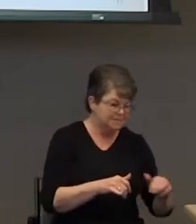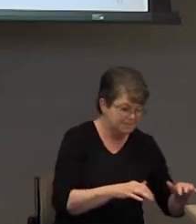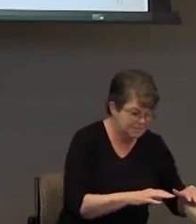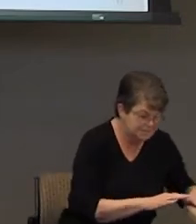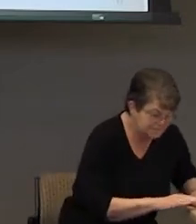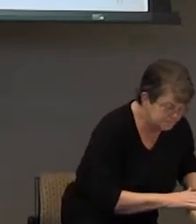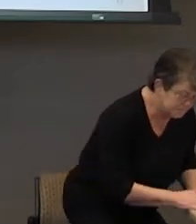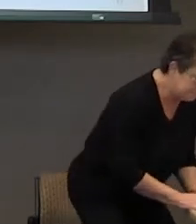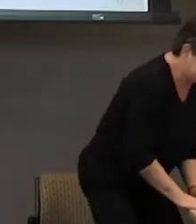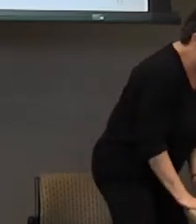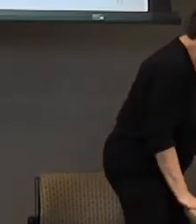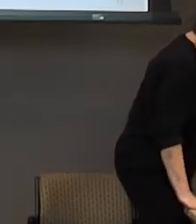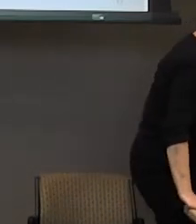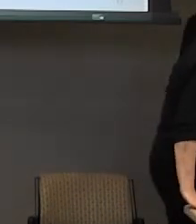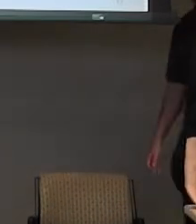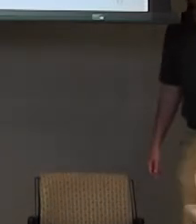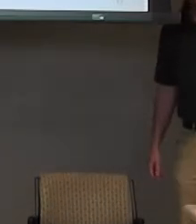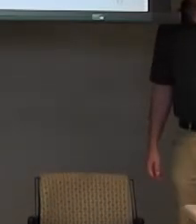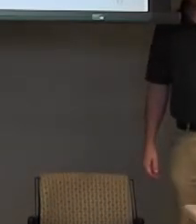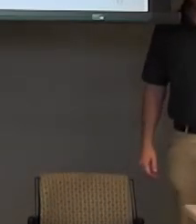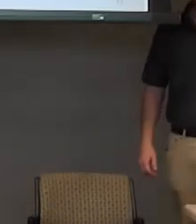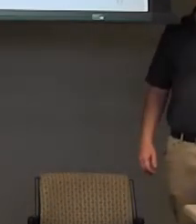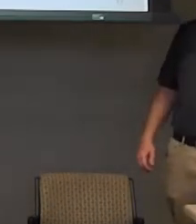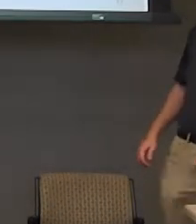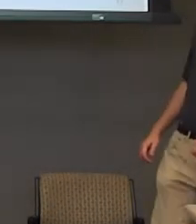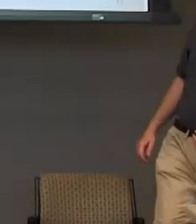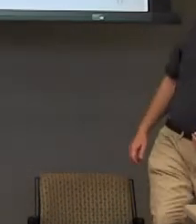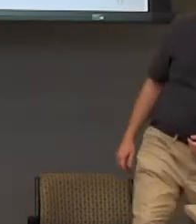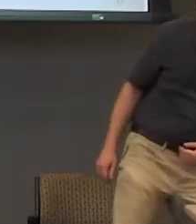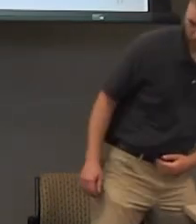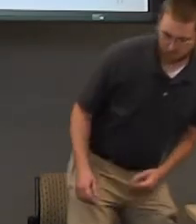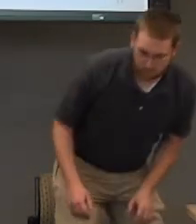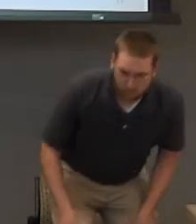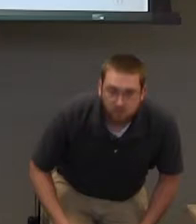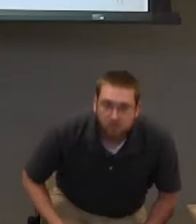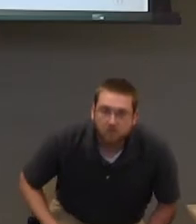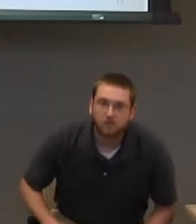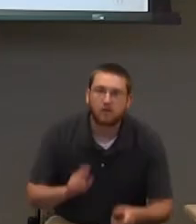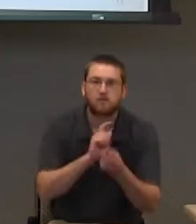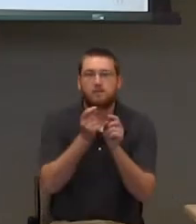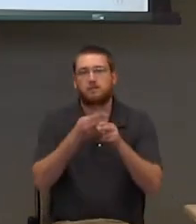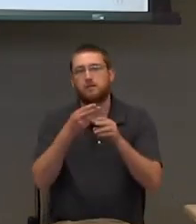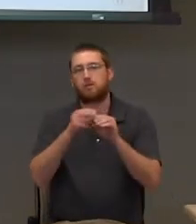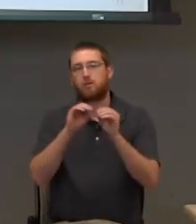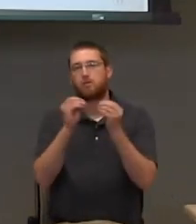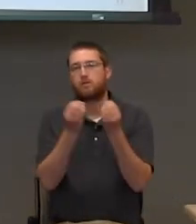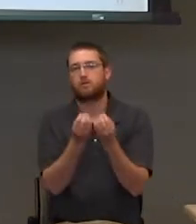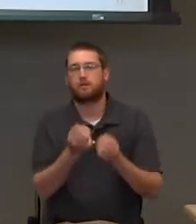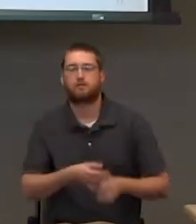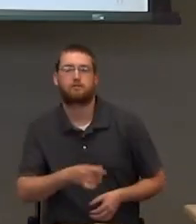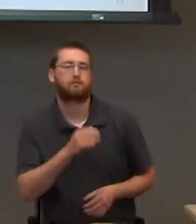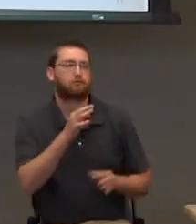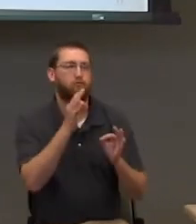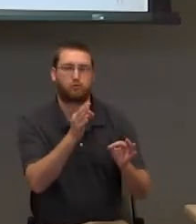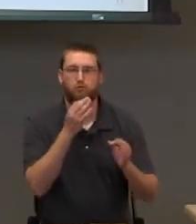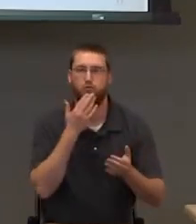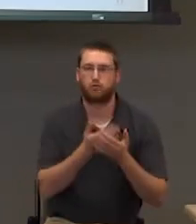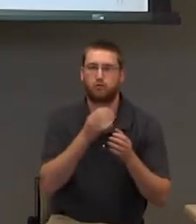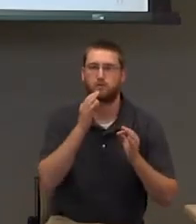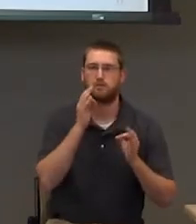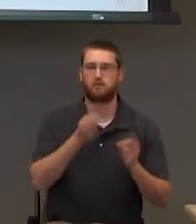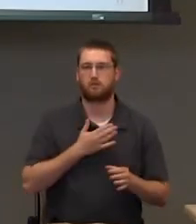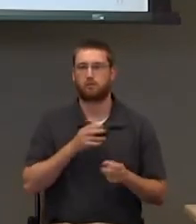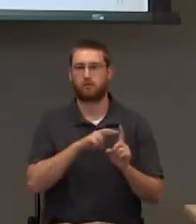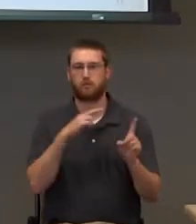the organization, I think, is something that is a no-brainer from my perspective. Centralized staff and implementation